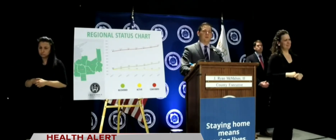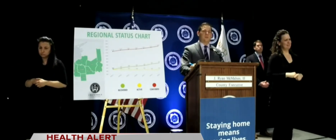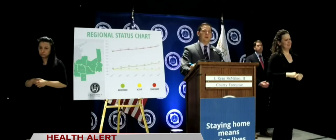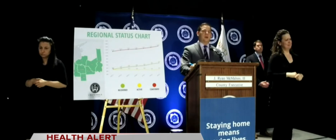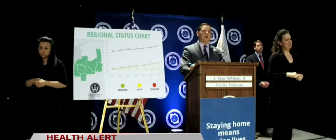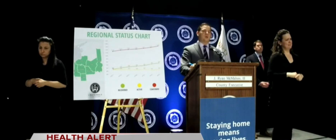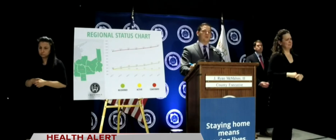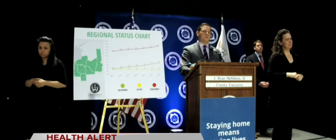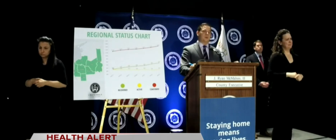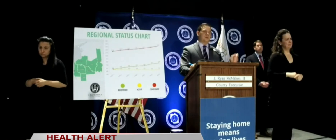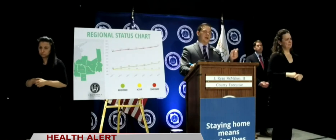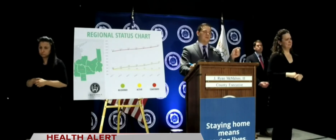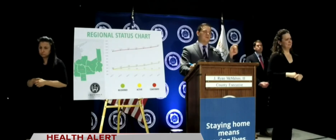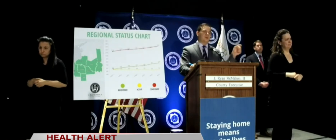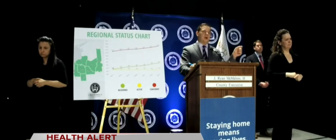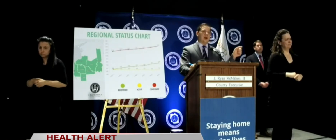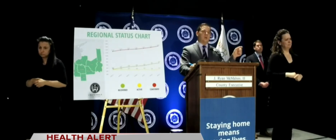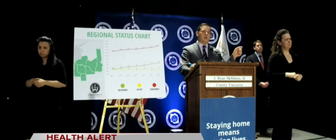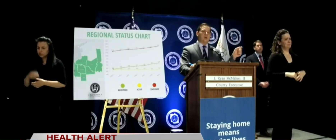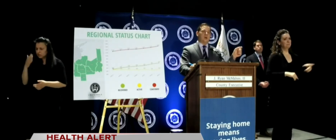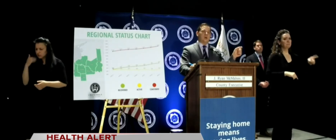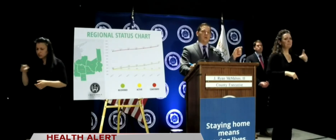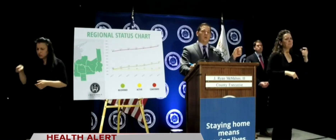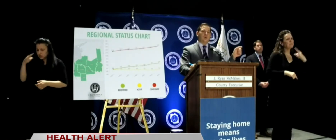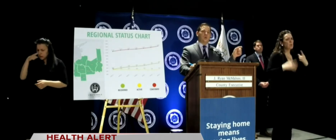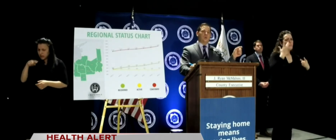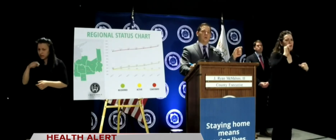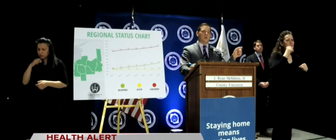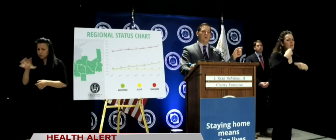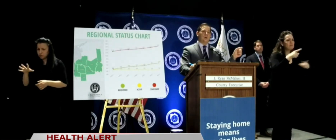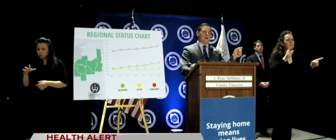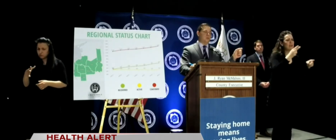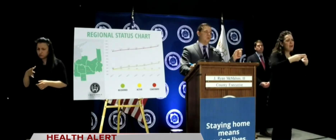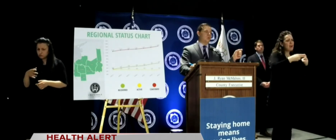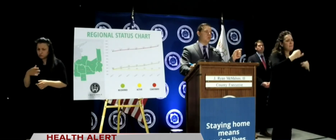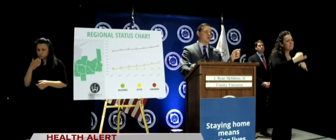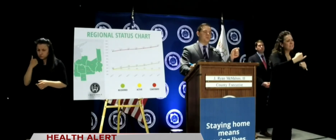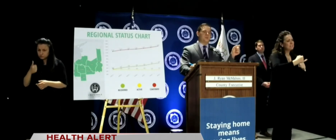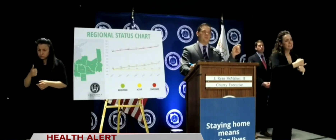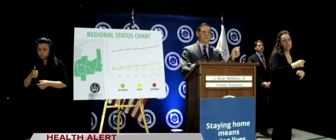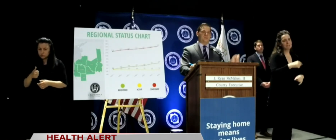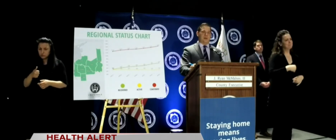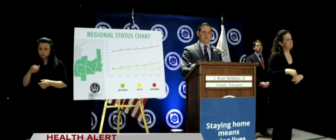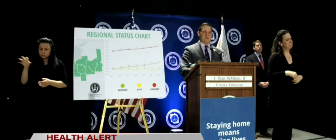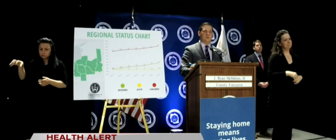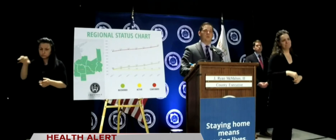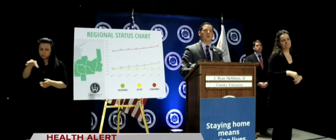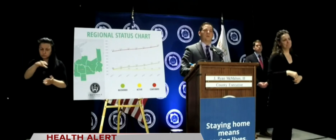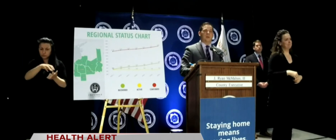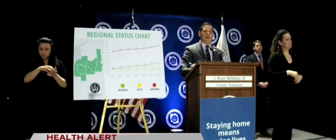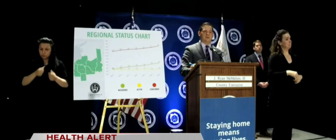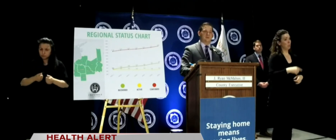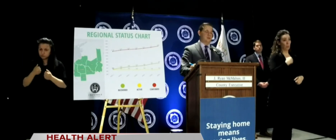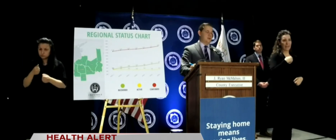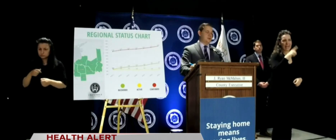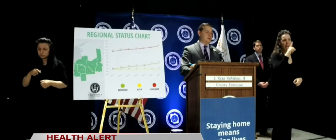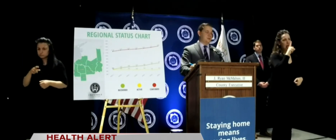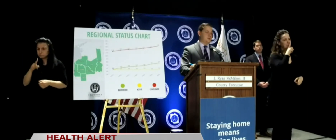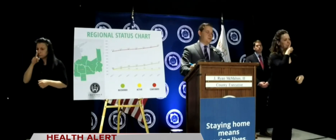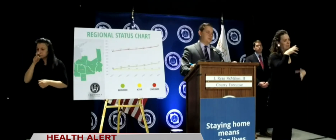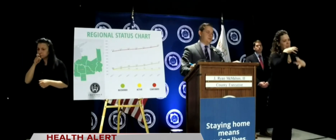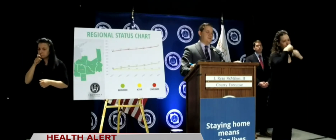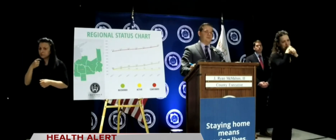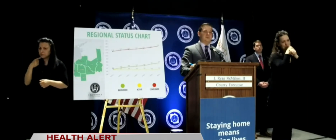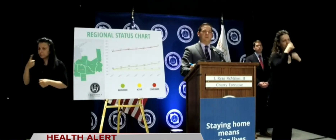People have it goes to trying to figure out who could be tested, who could be positive. Some